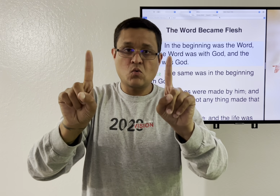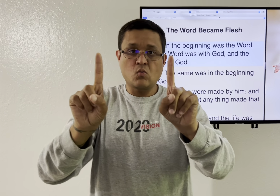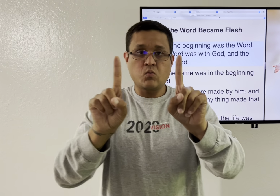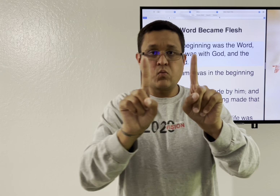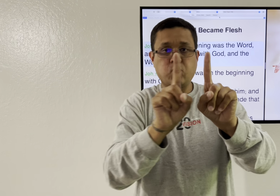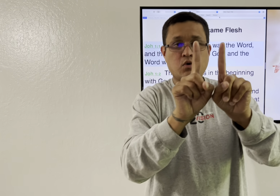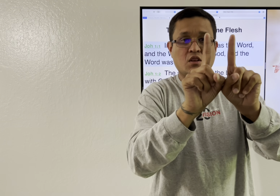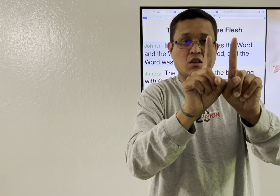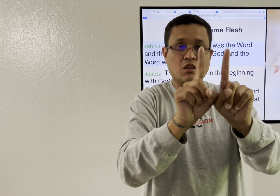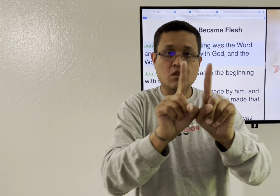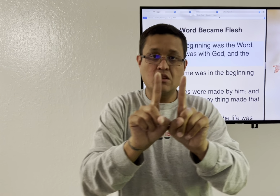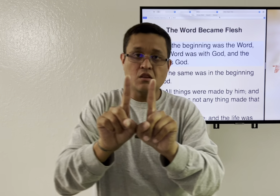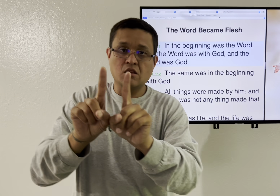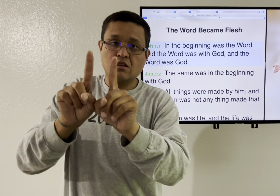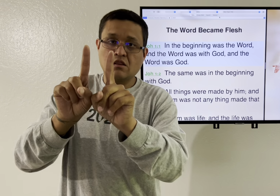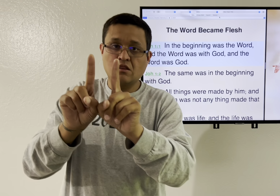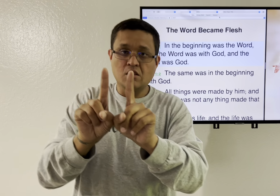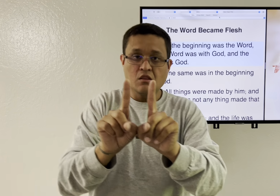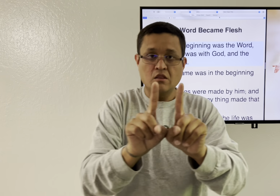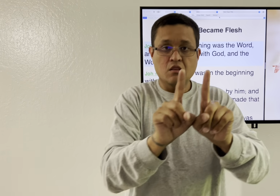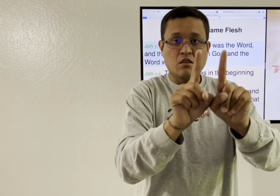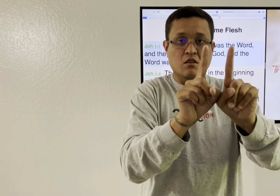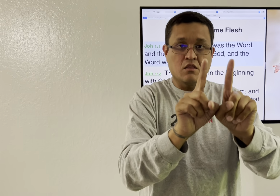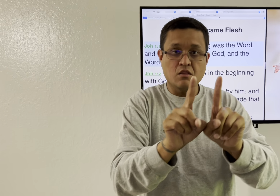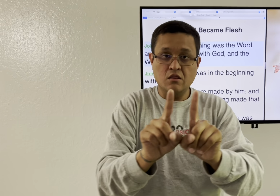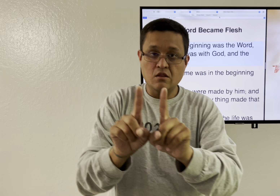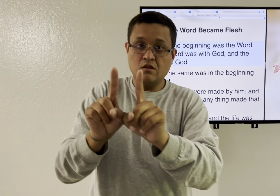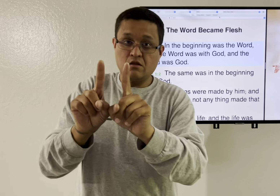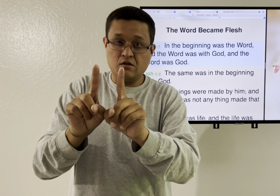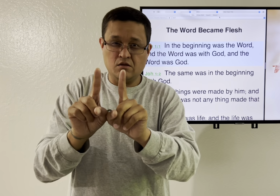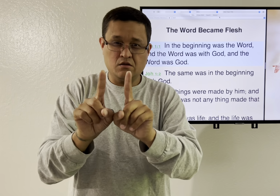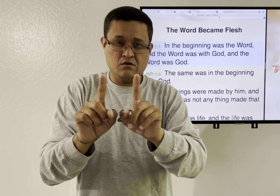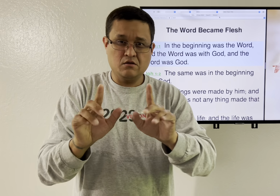You think the Word was Jesus Christ and then there's God working side by side.